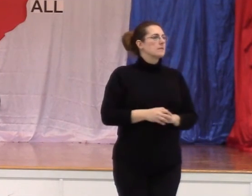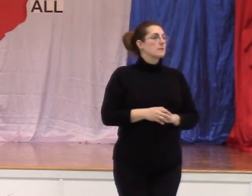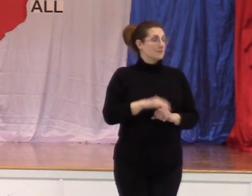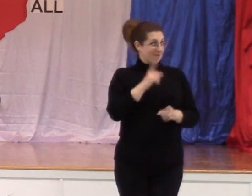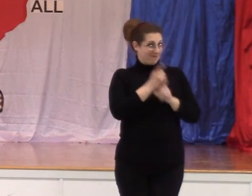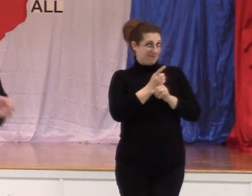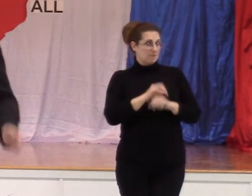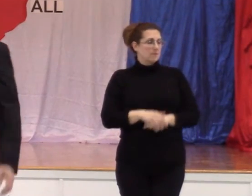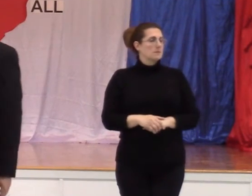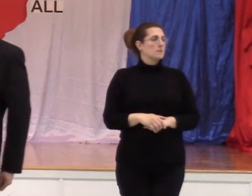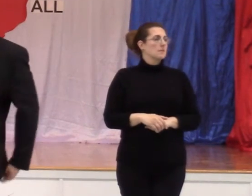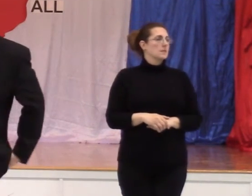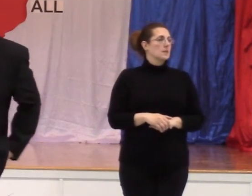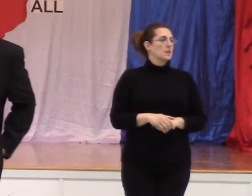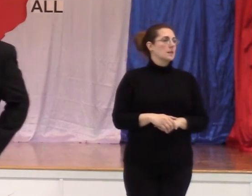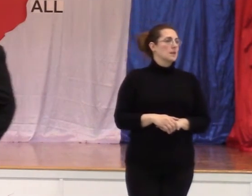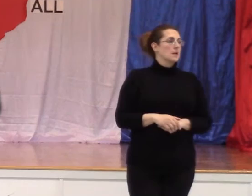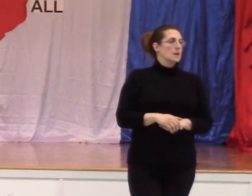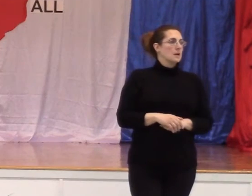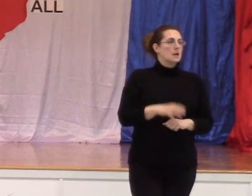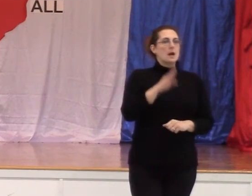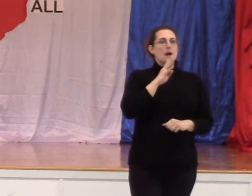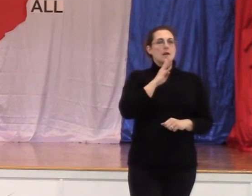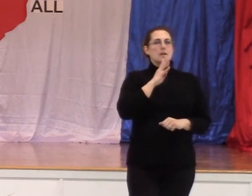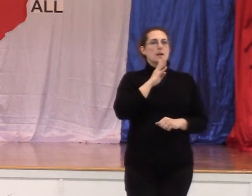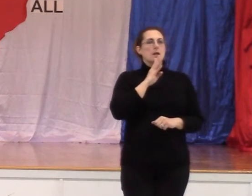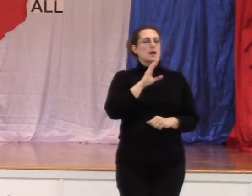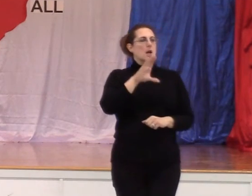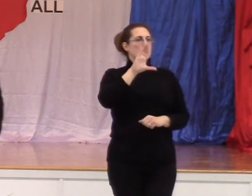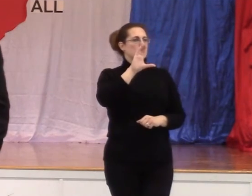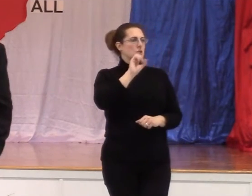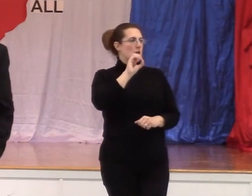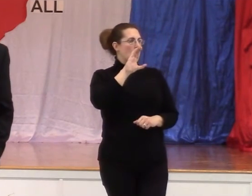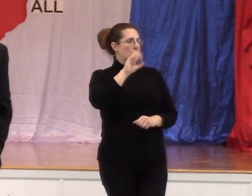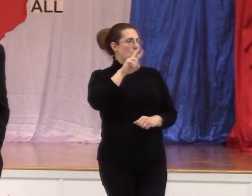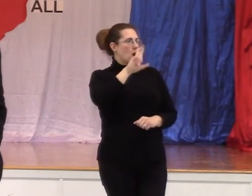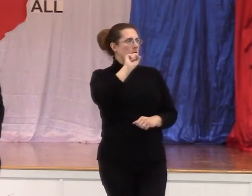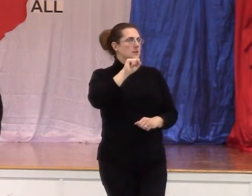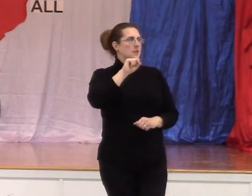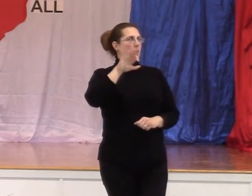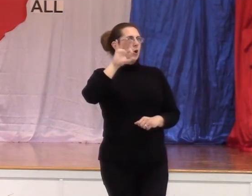All right? I started out by talking about Charles Porterfield Krauth. He is an